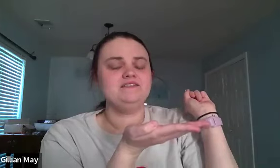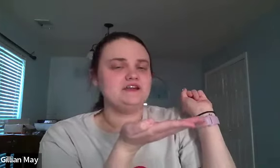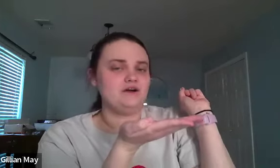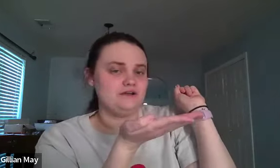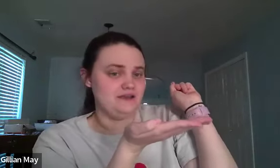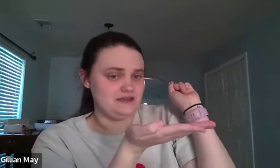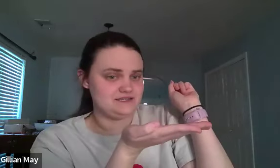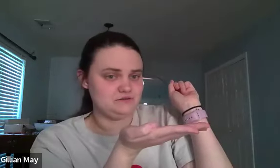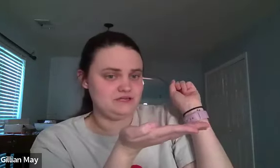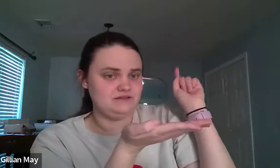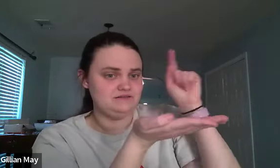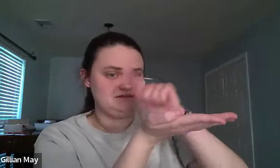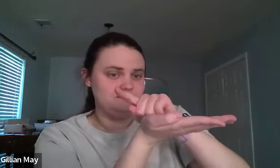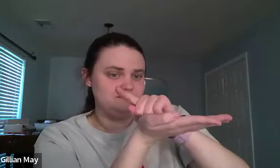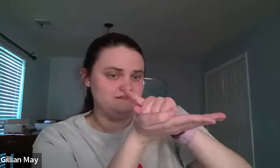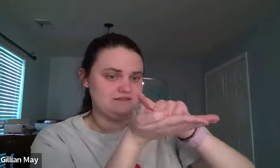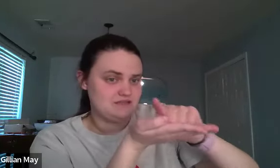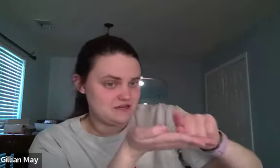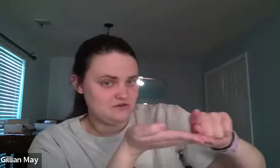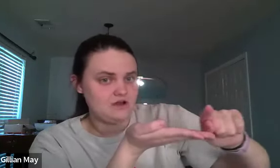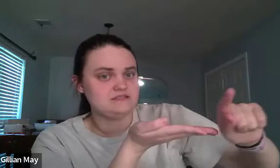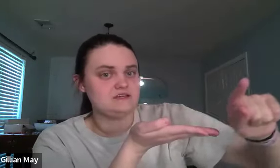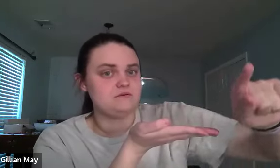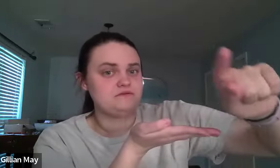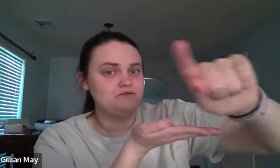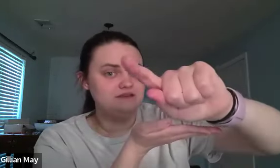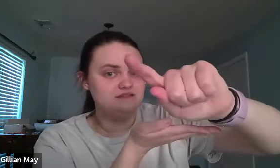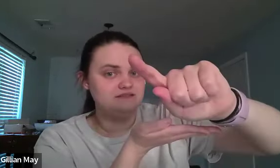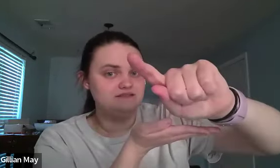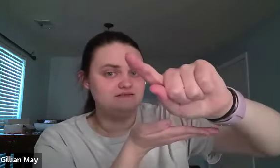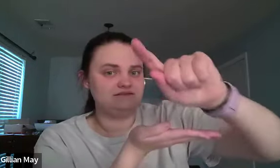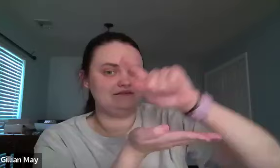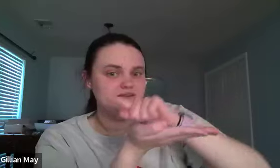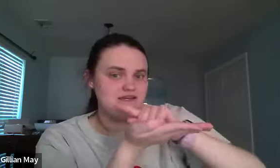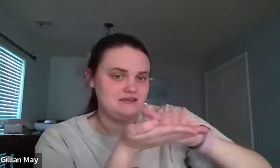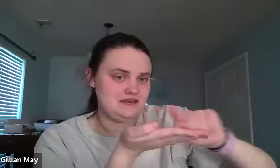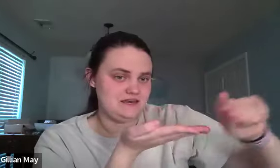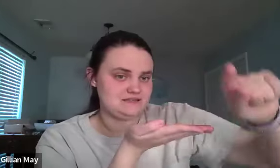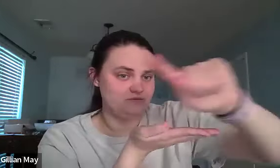Then our next week, slide across, go in the front. Next